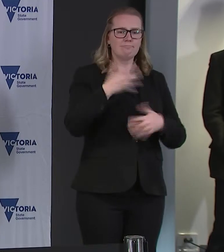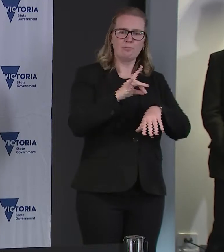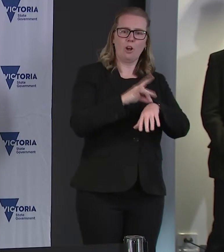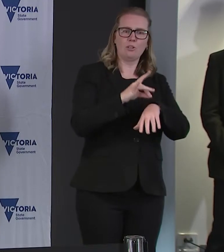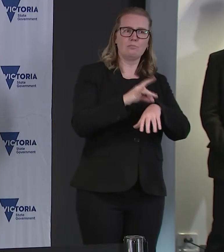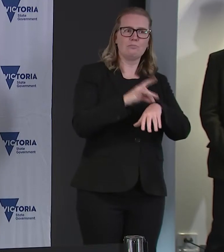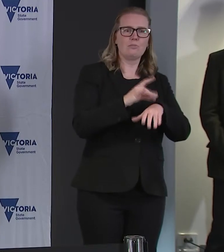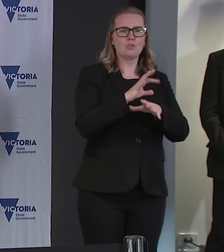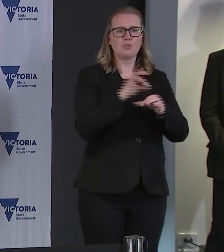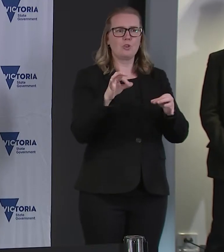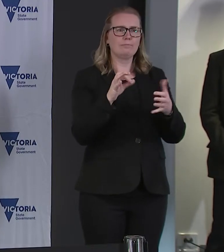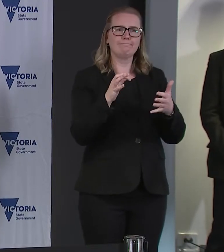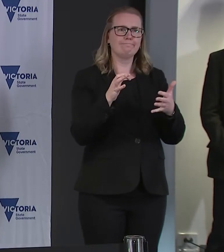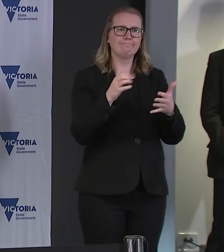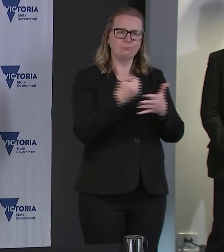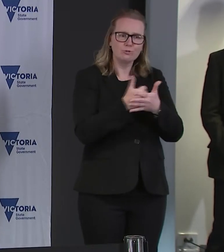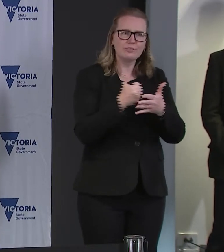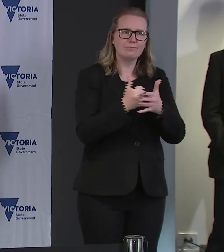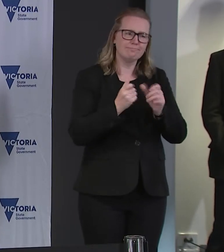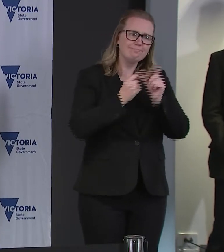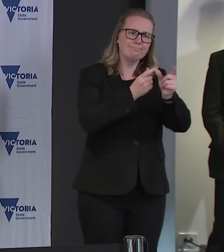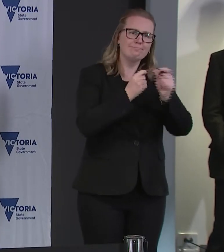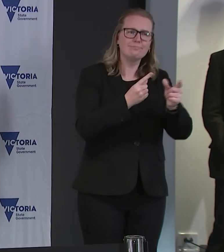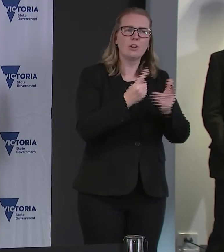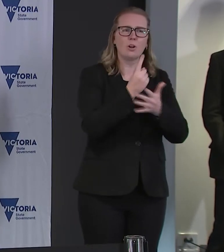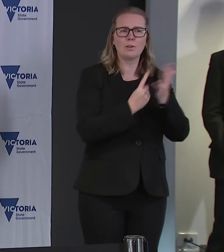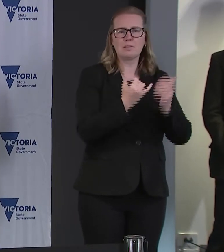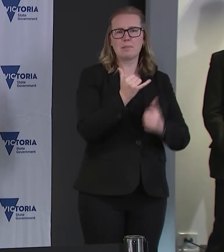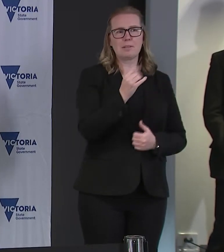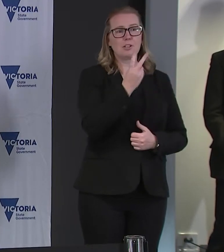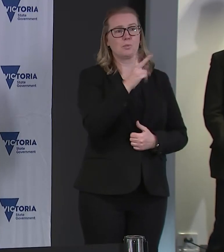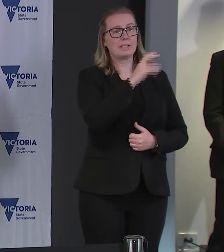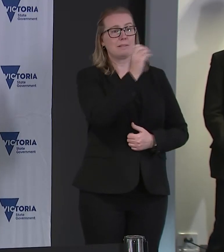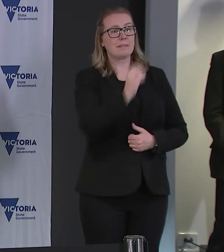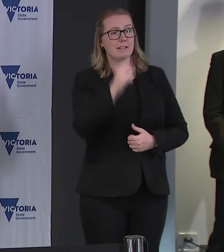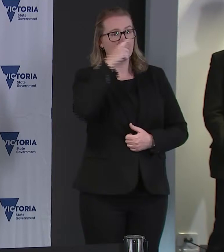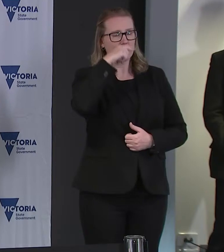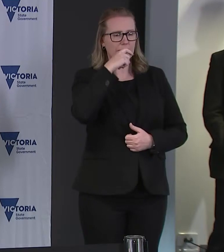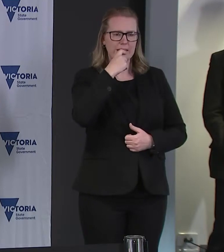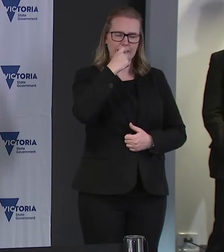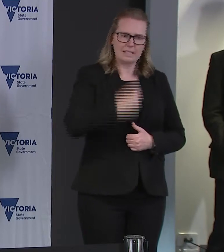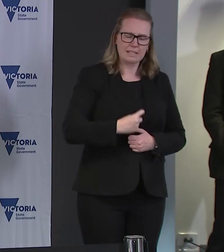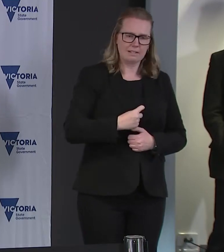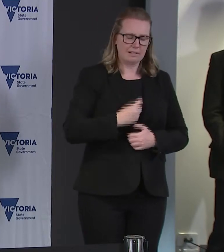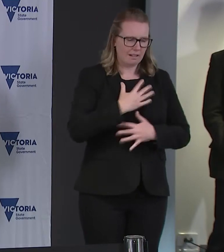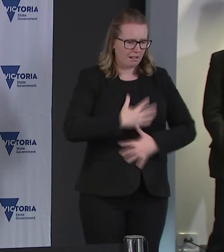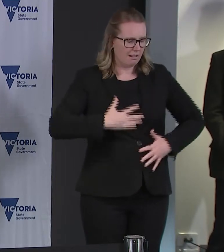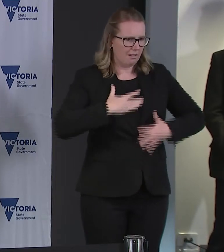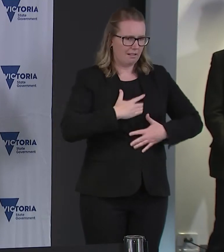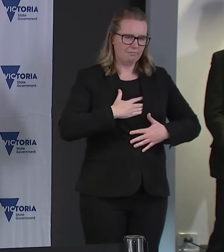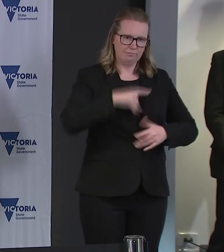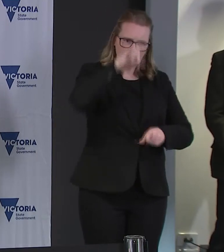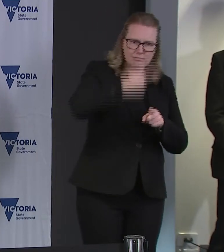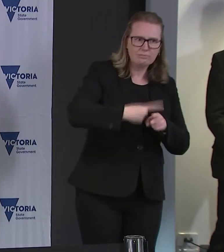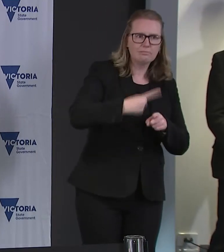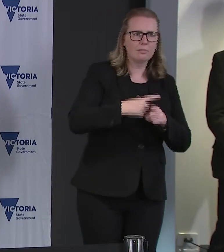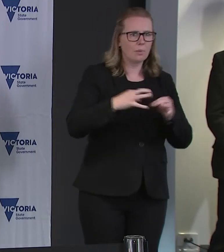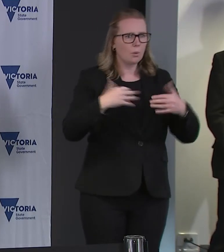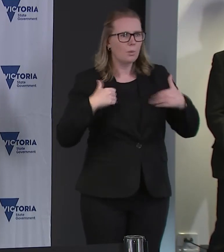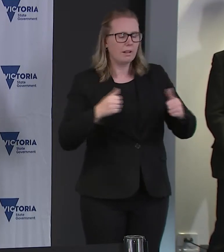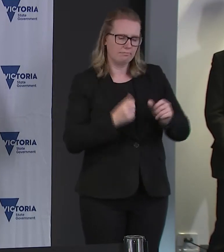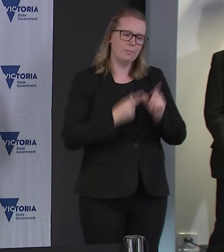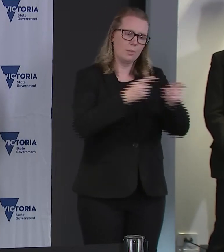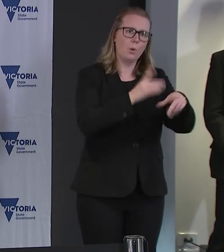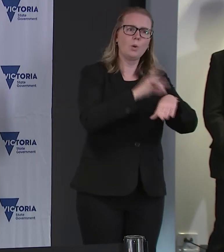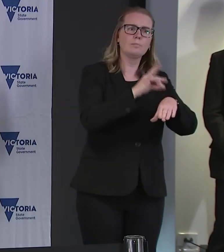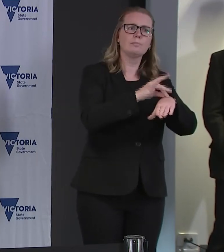COVID. Most people do not require hospitalisation, but about 20% of people will get severe symptoms, and of those, some will require hospitalisation. And if